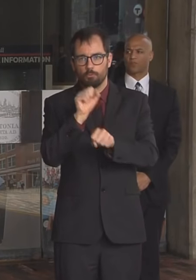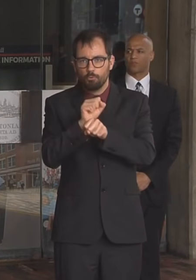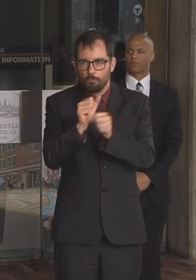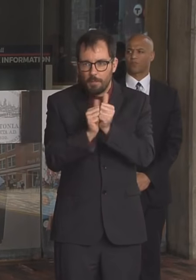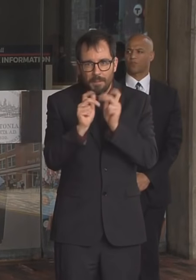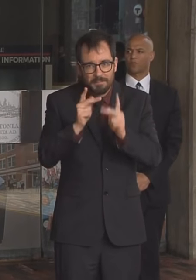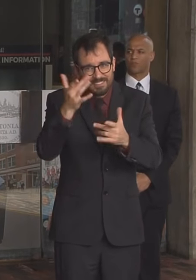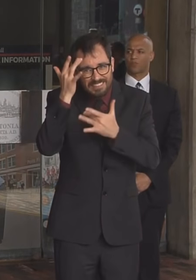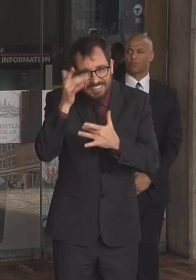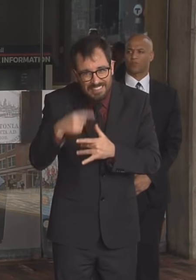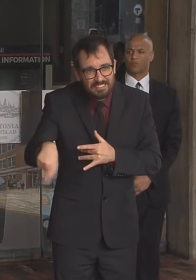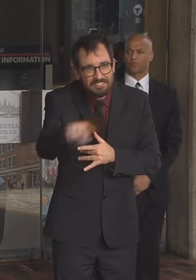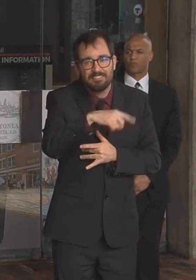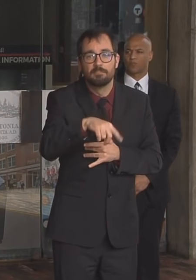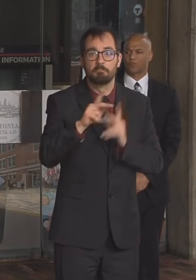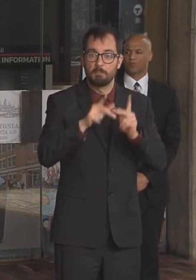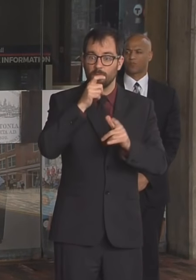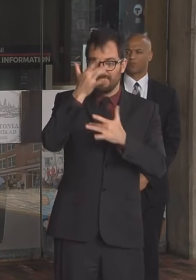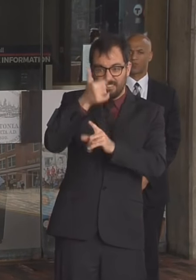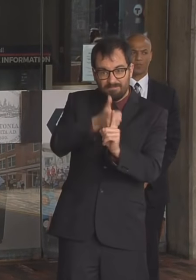be able to get them the help they can get